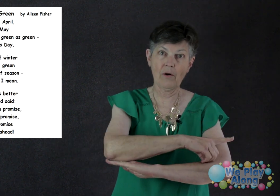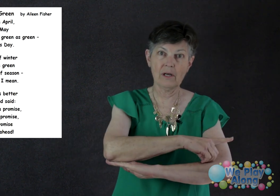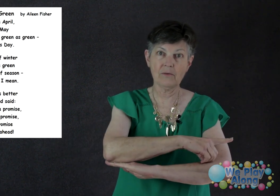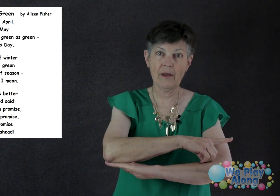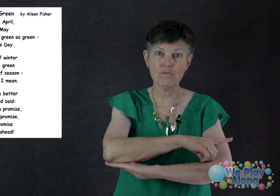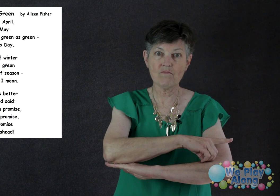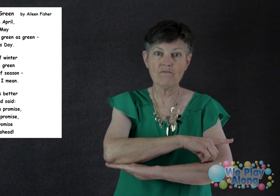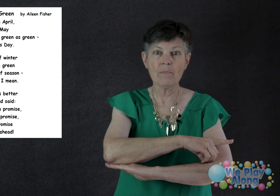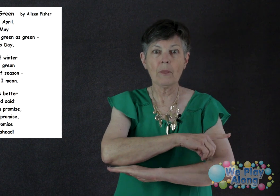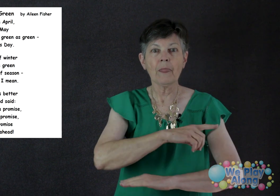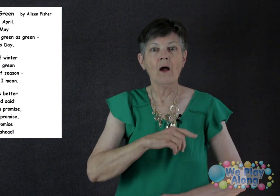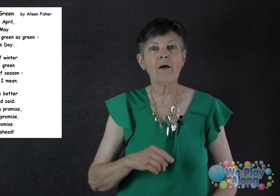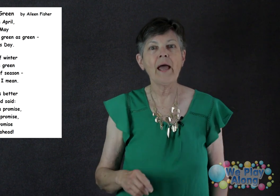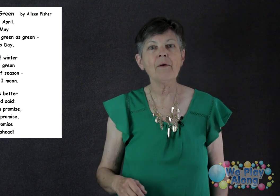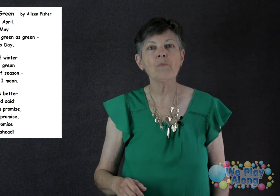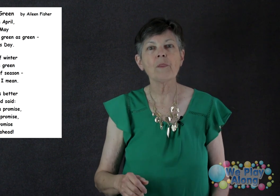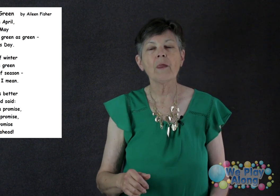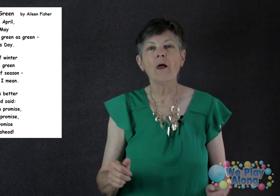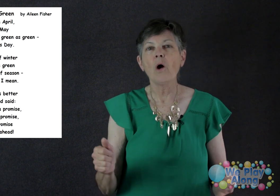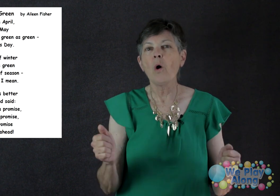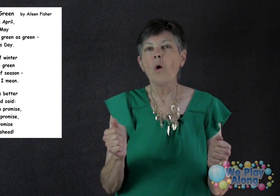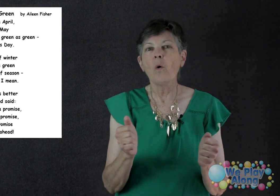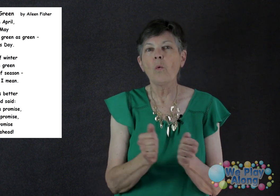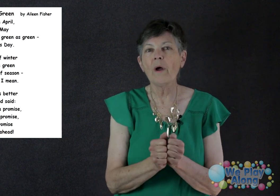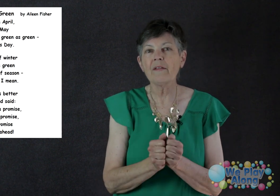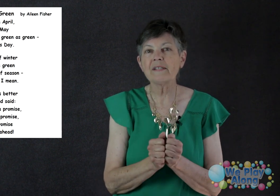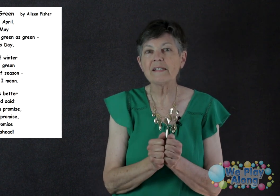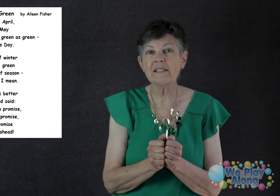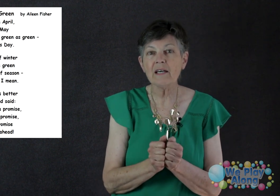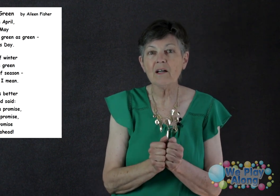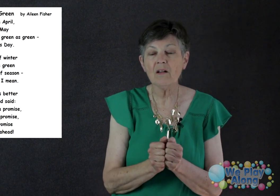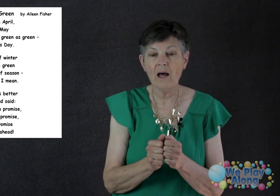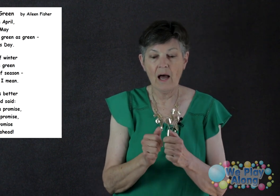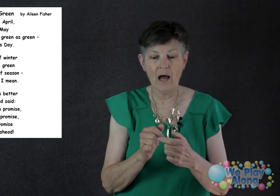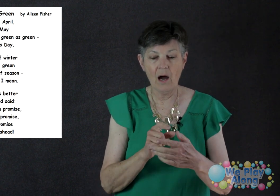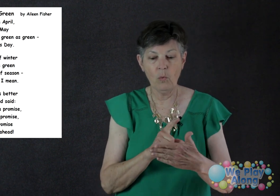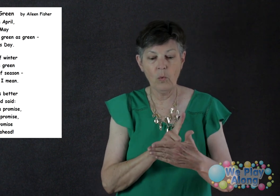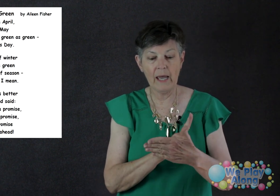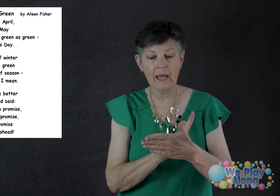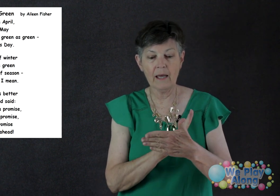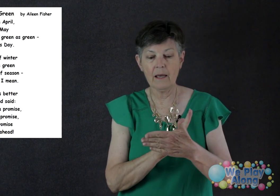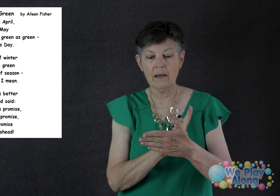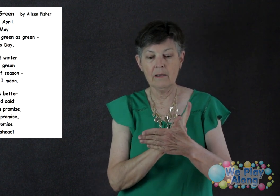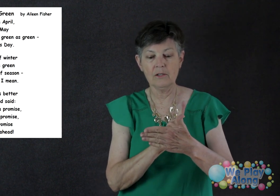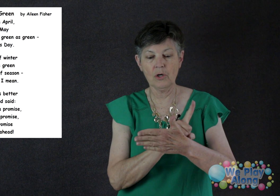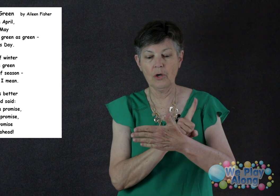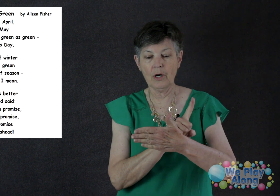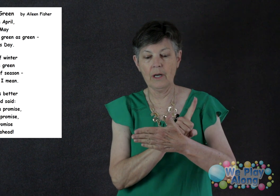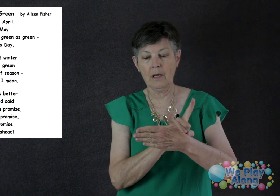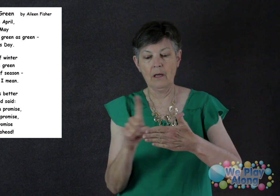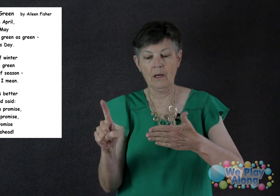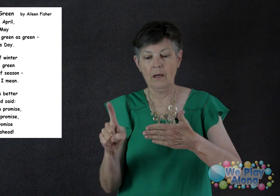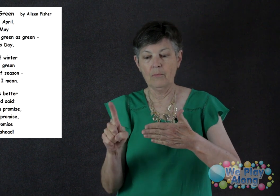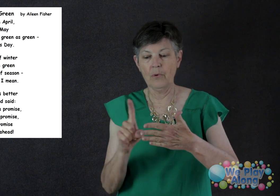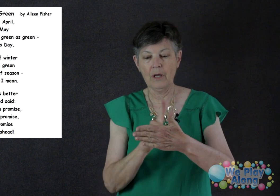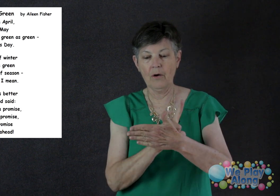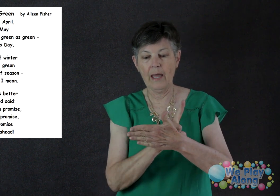across, right? Okay. With still a week, so you're going to bring your